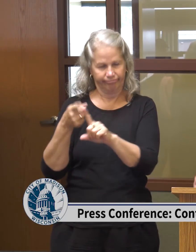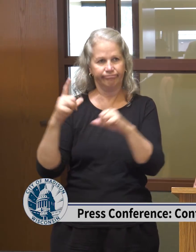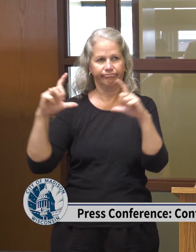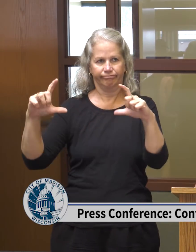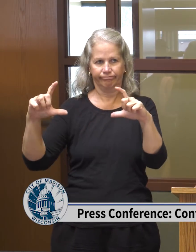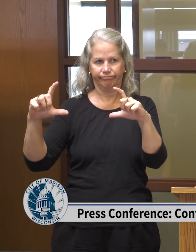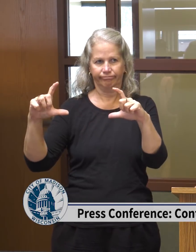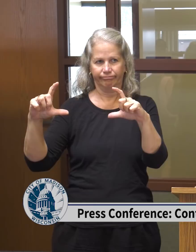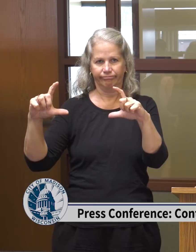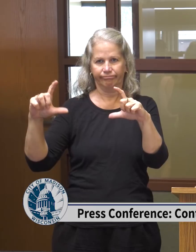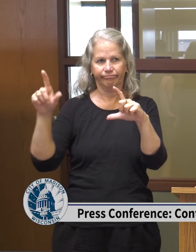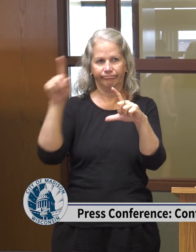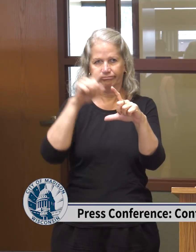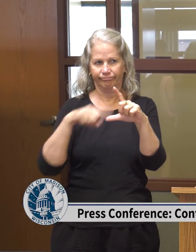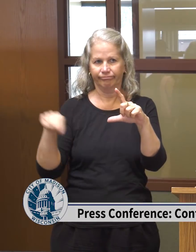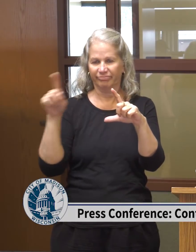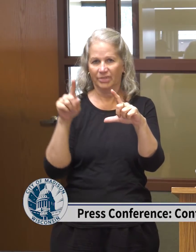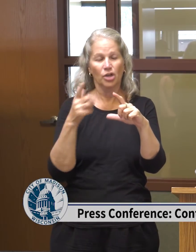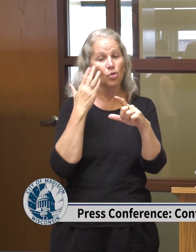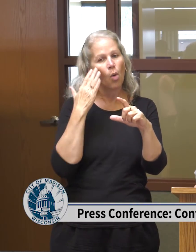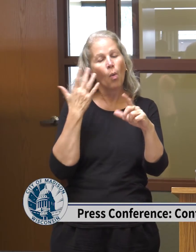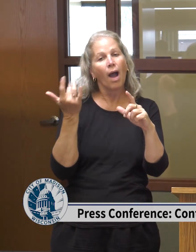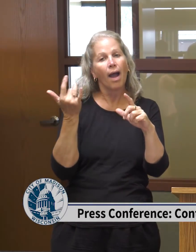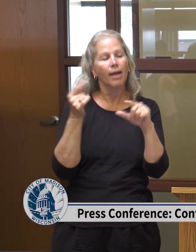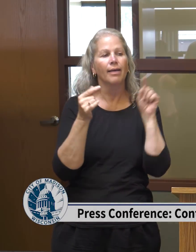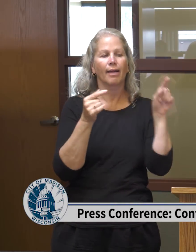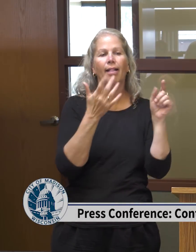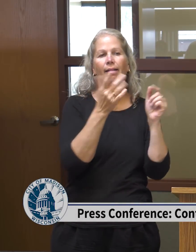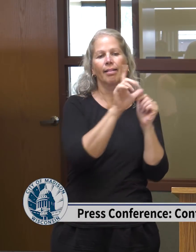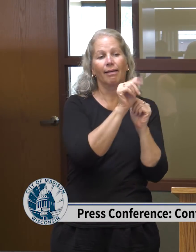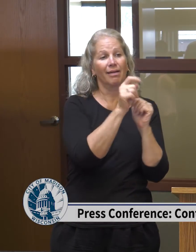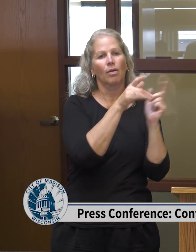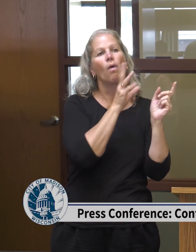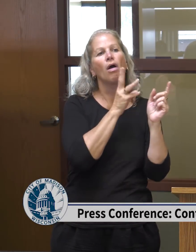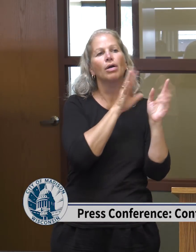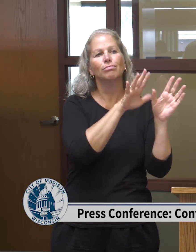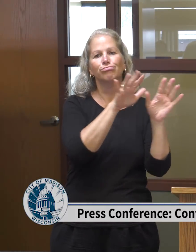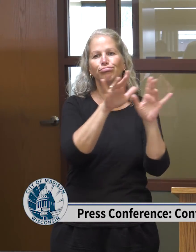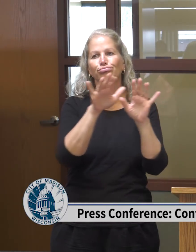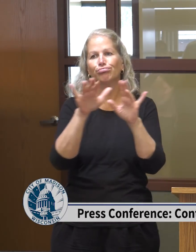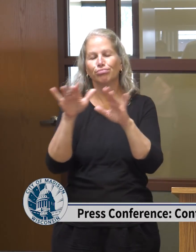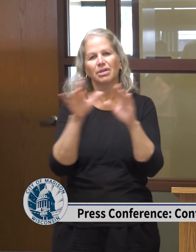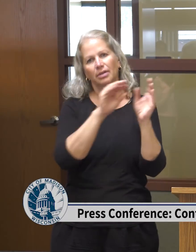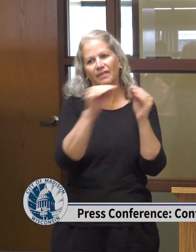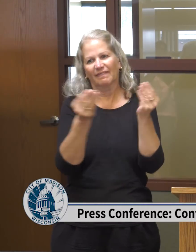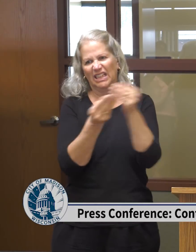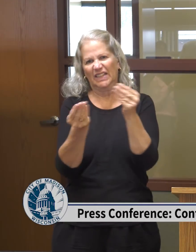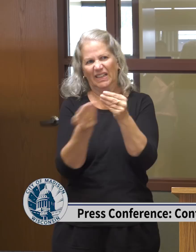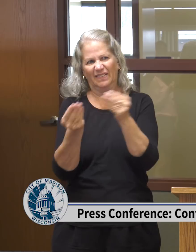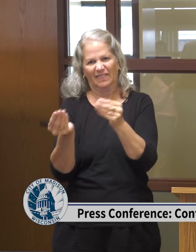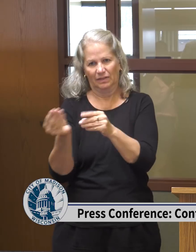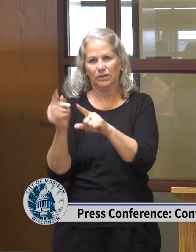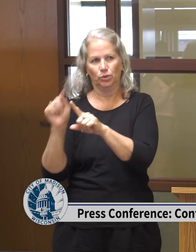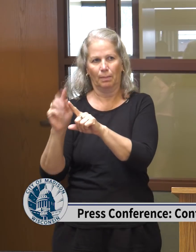from Lake Mendota to Lake Monona, and I shouldn't say we really, as Dane County does it,